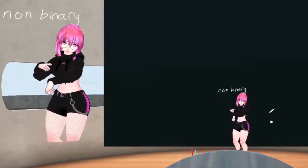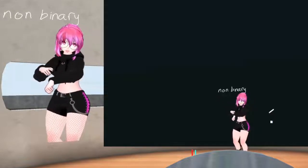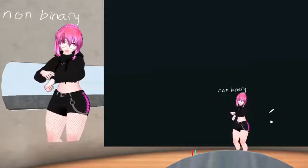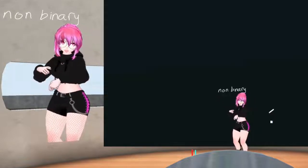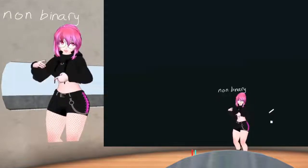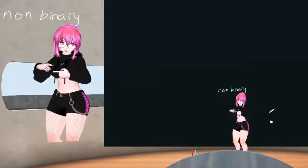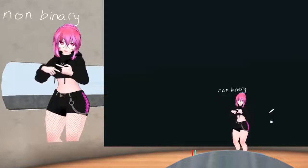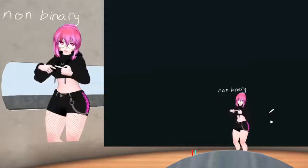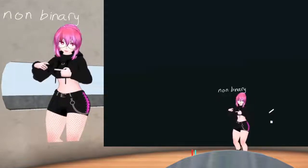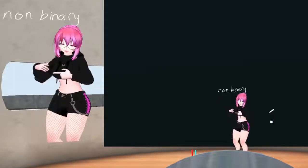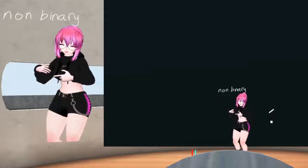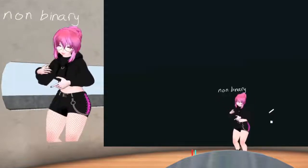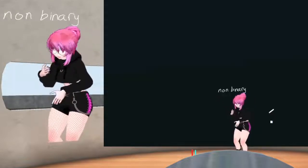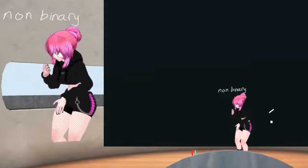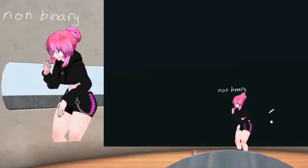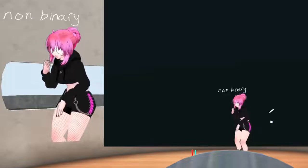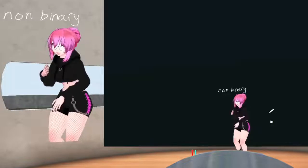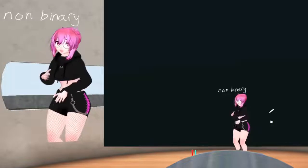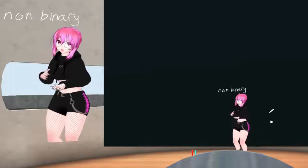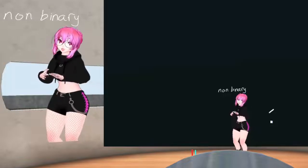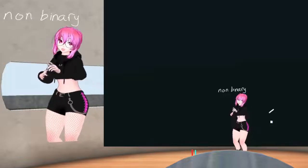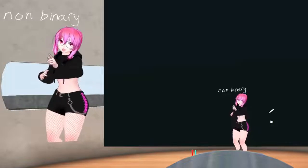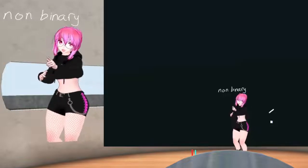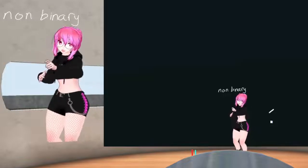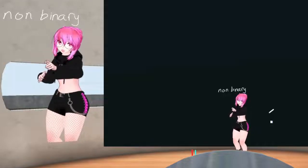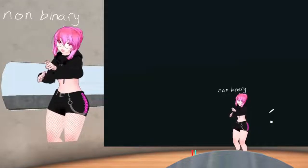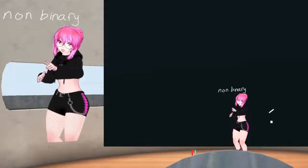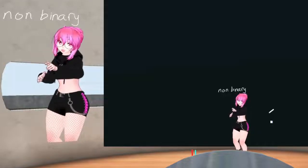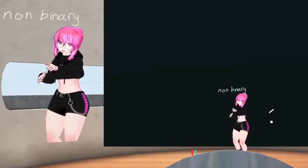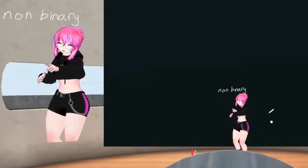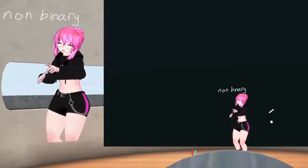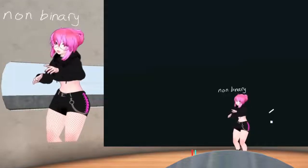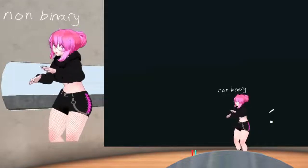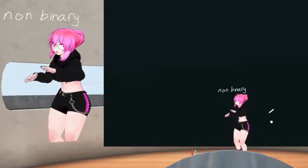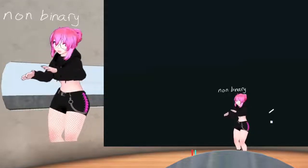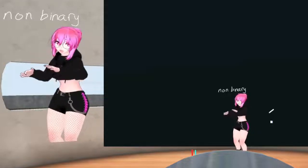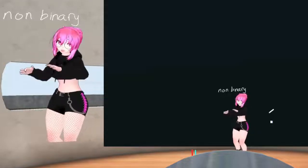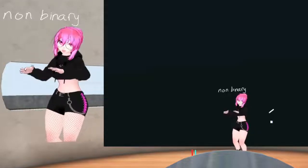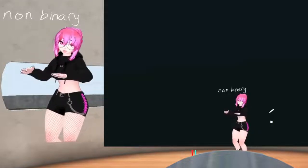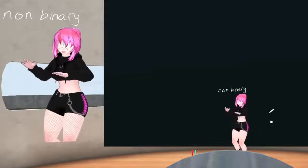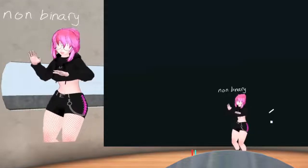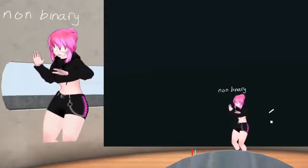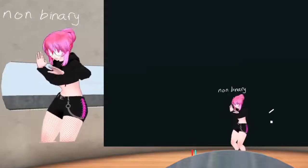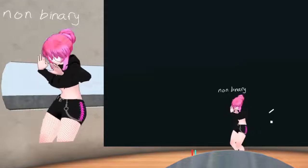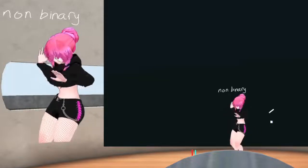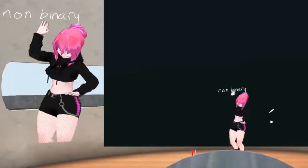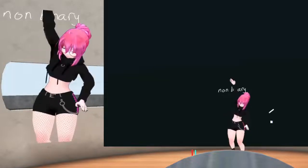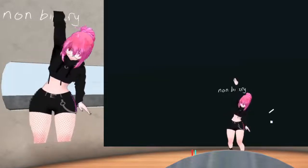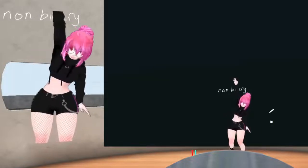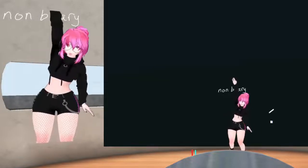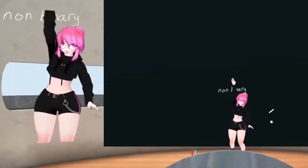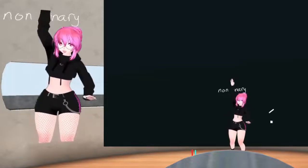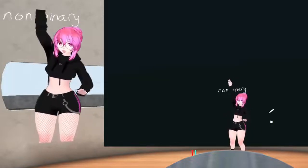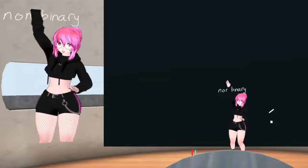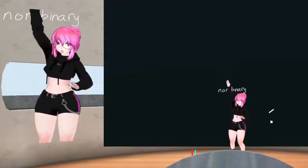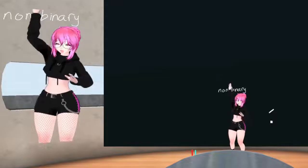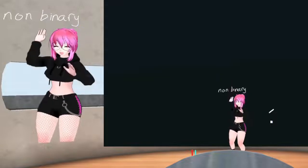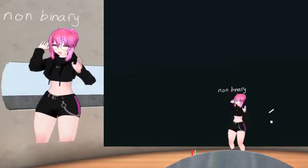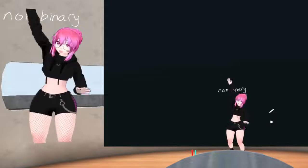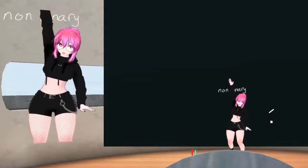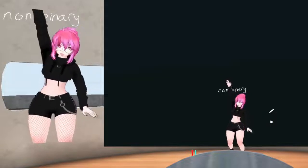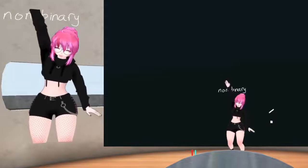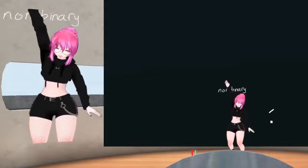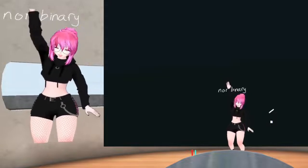time was signed. Okay, sorry. I know you just lost tracking, but it looks like you lost tracking and your hand went straight up, and it looked like you were